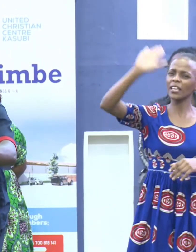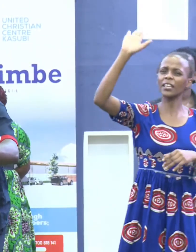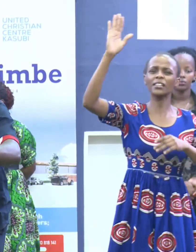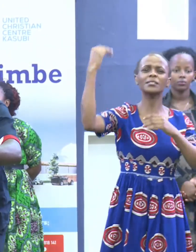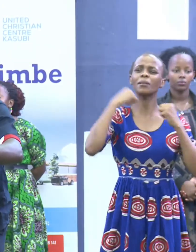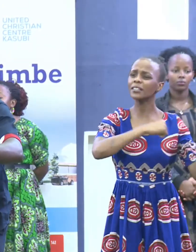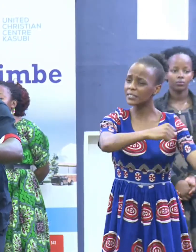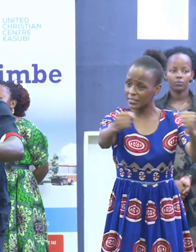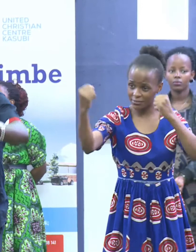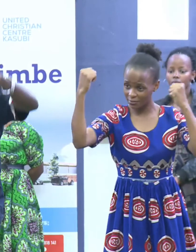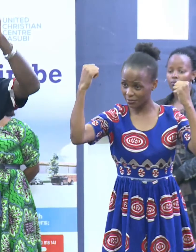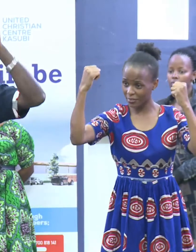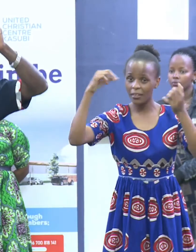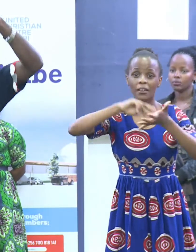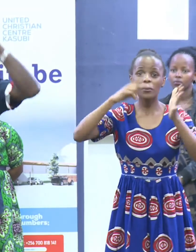His